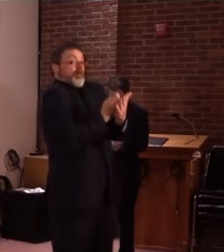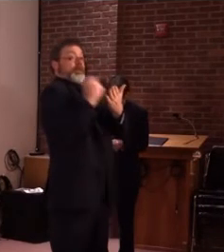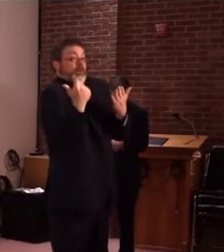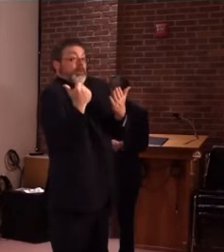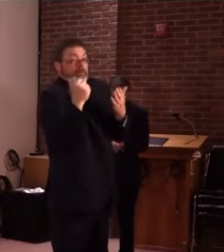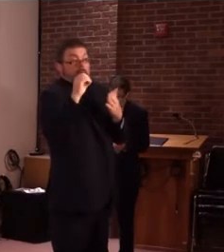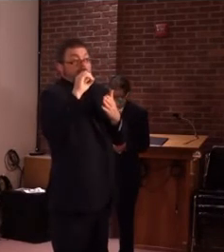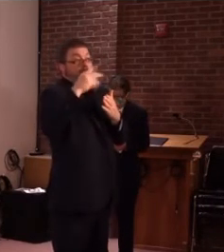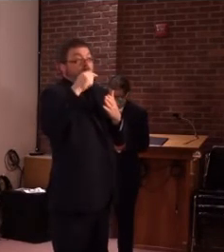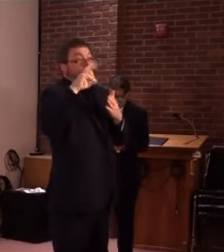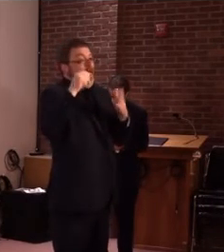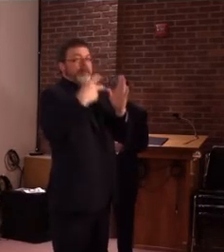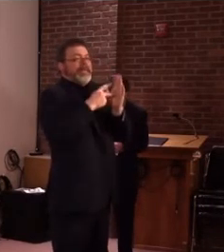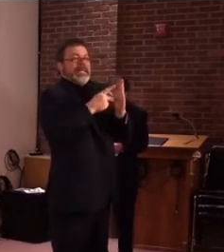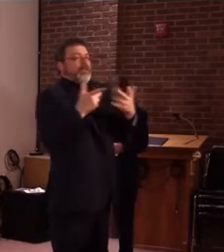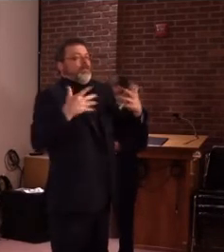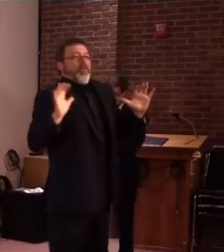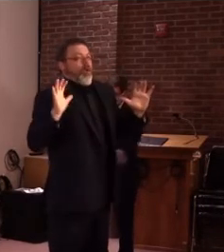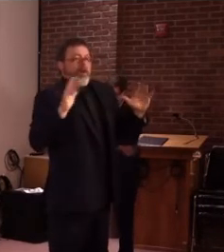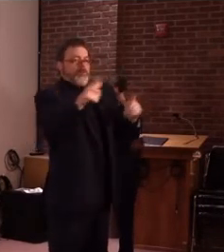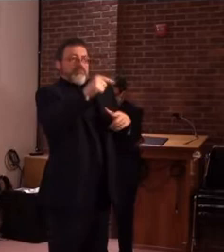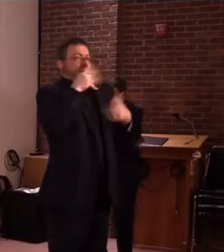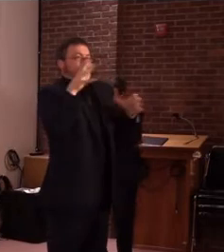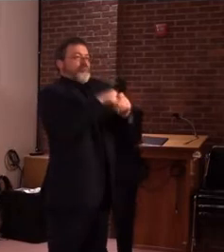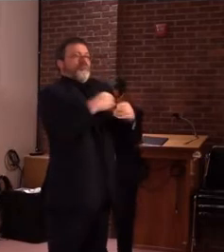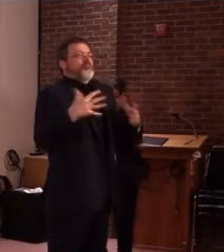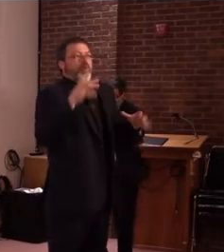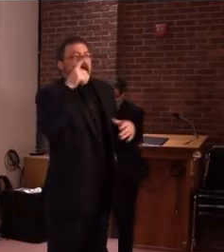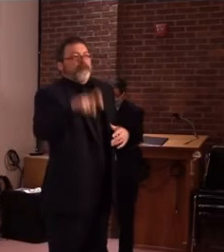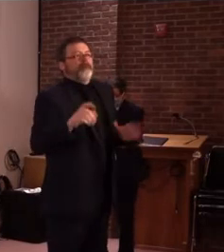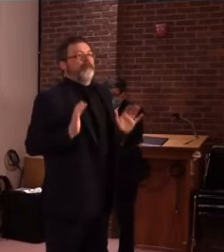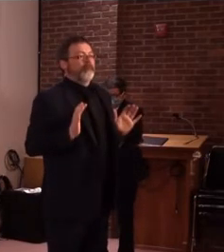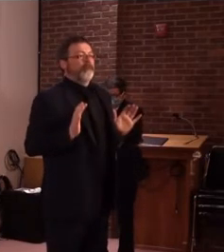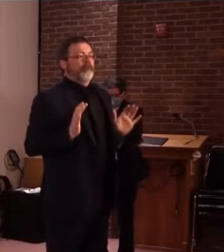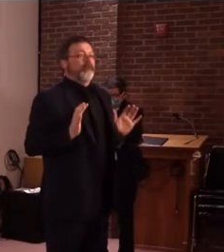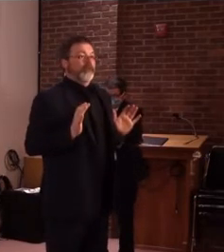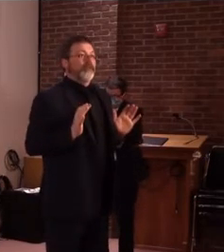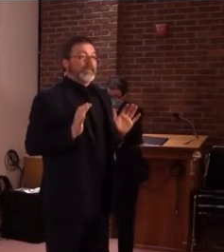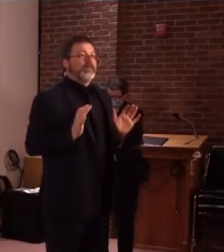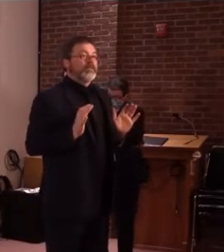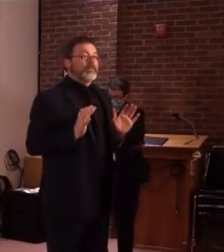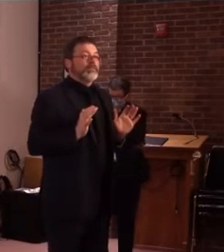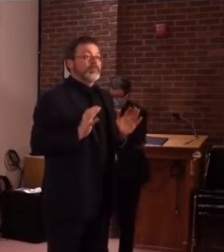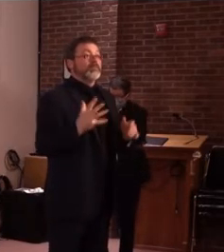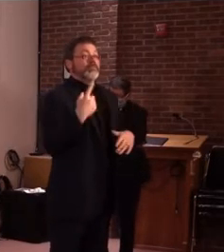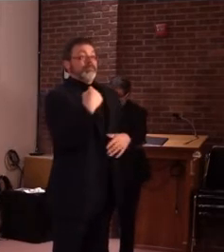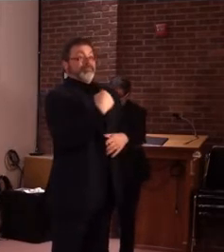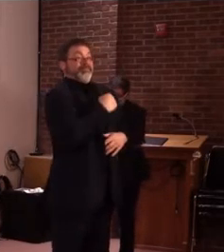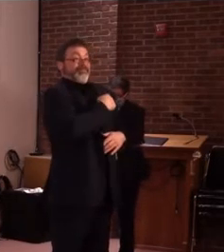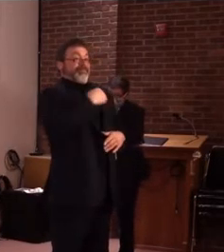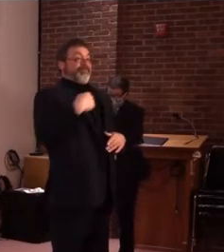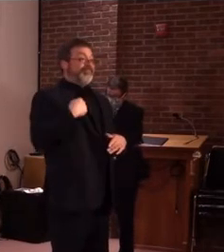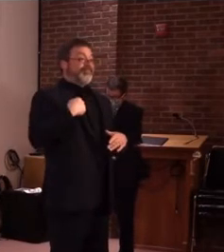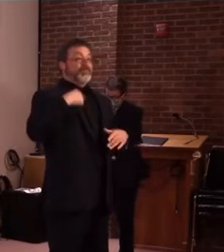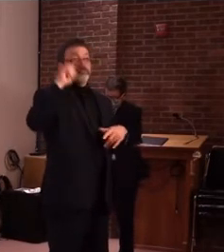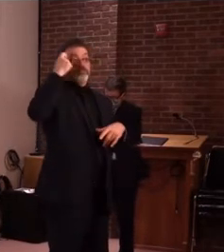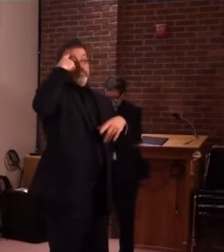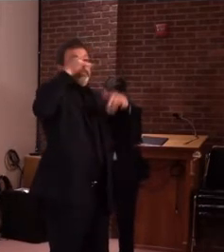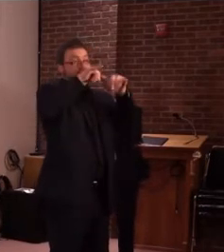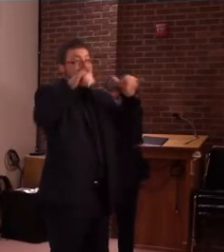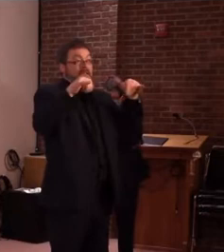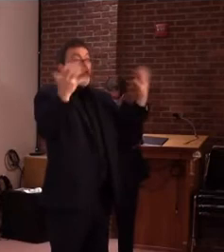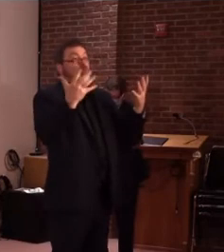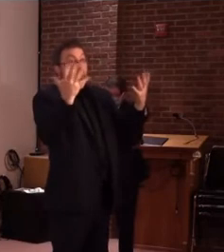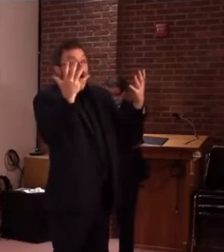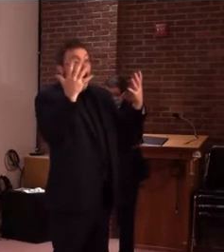form a different committee to oversee that after the primary to see if we opt out. And I thought it would be great to